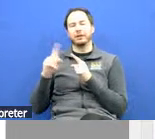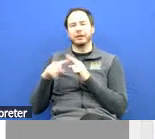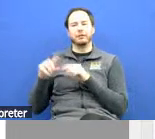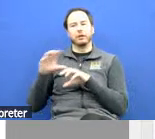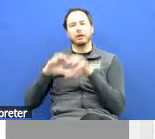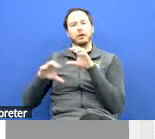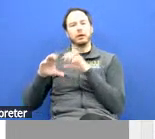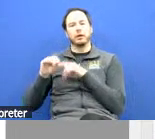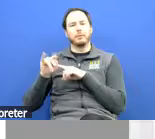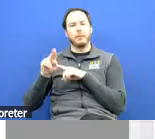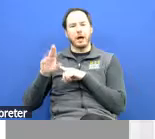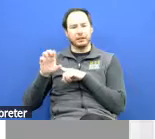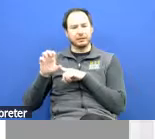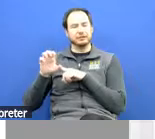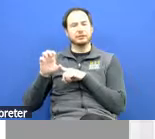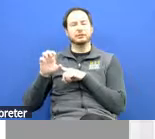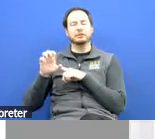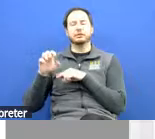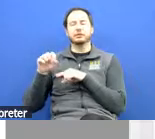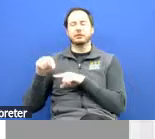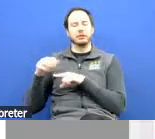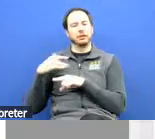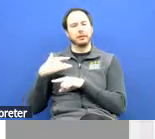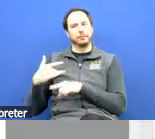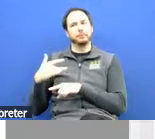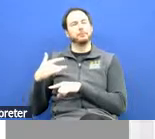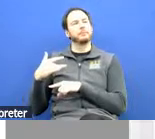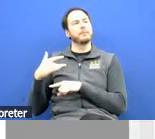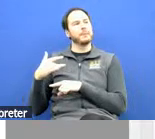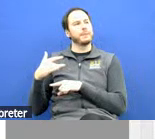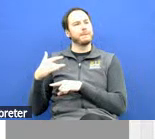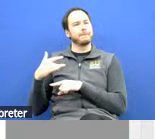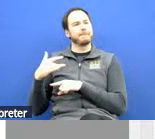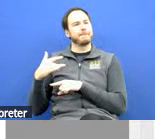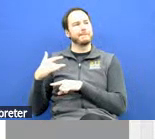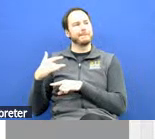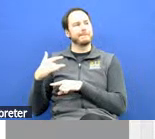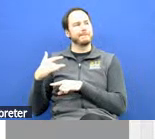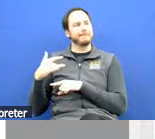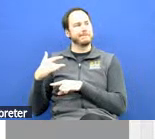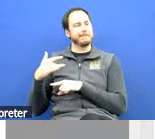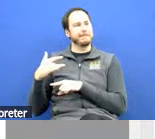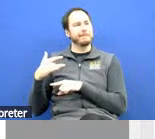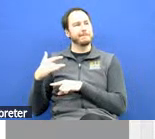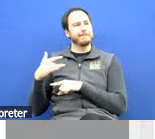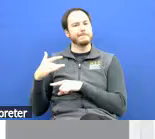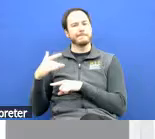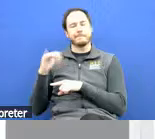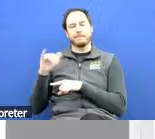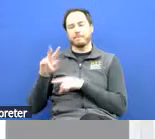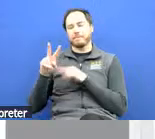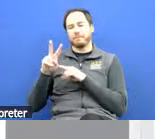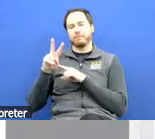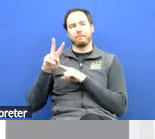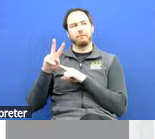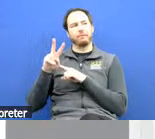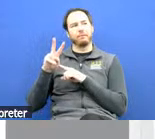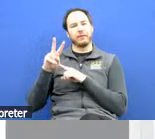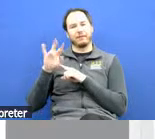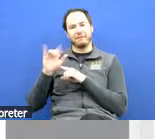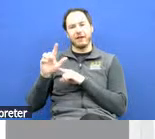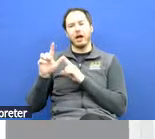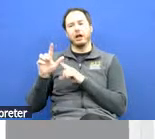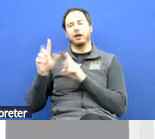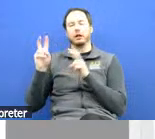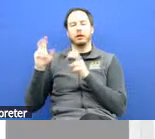stuff. So in a lot of cases, the vinyl that's shown in the one that would be